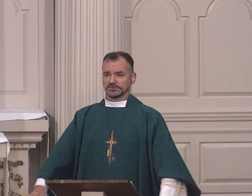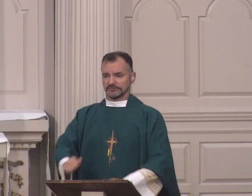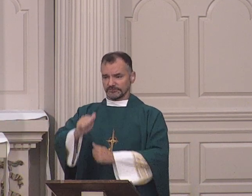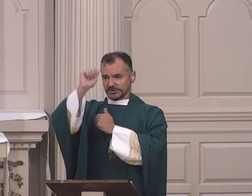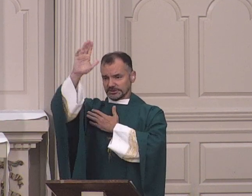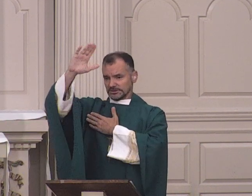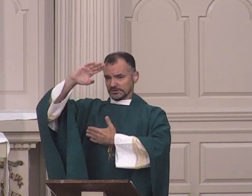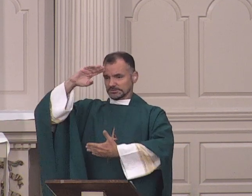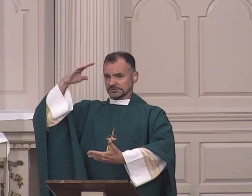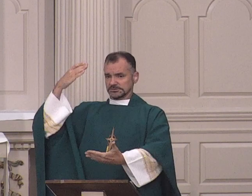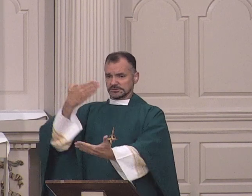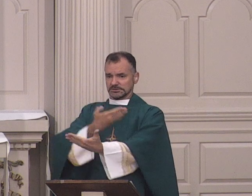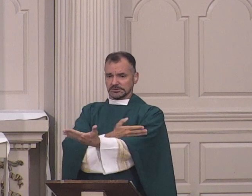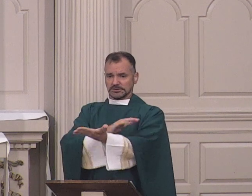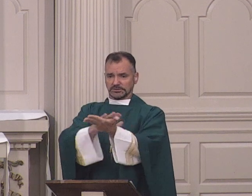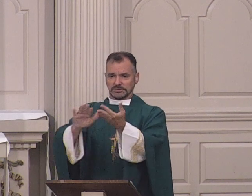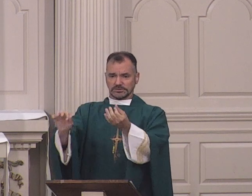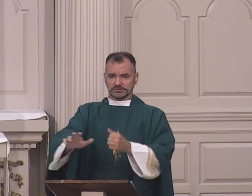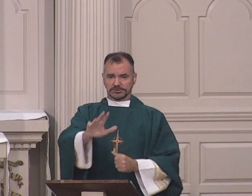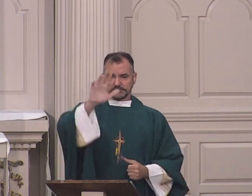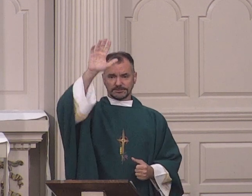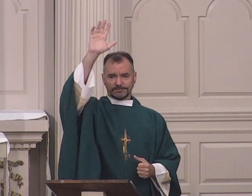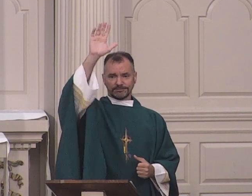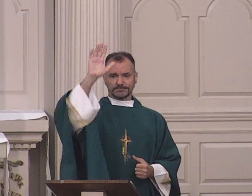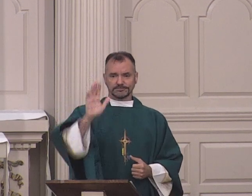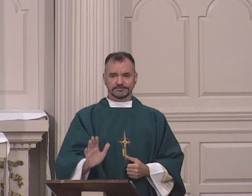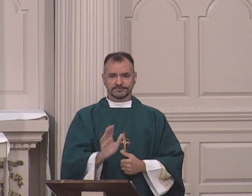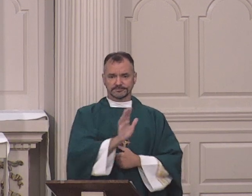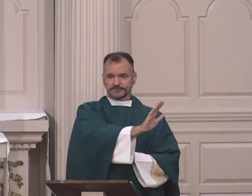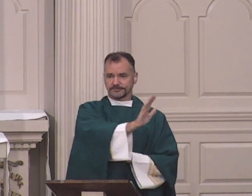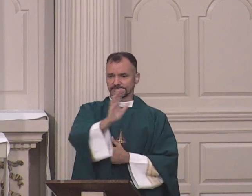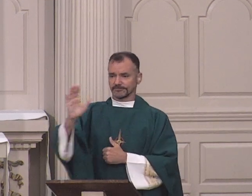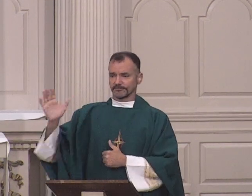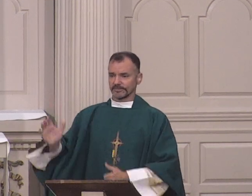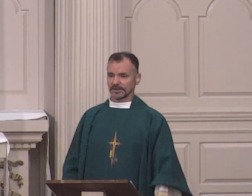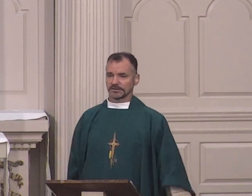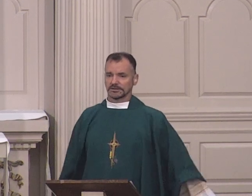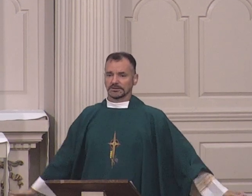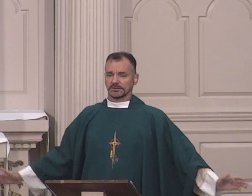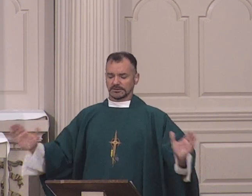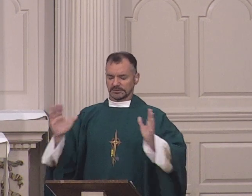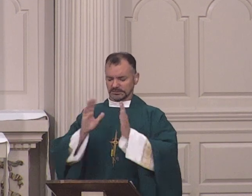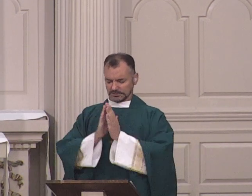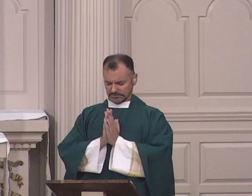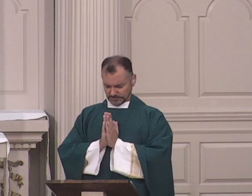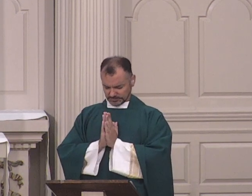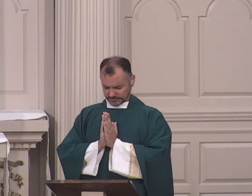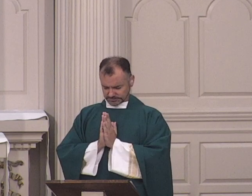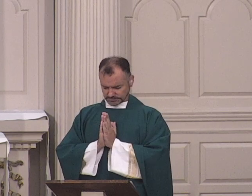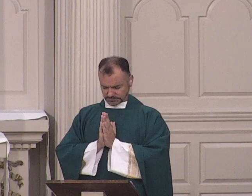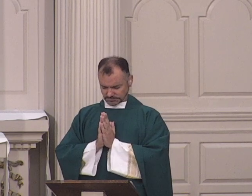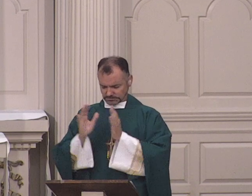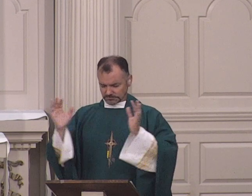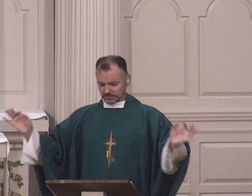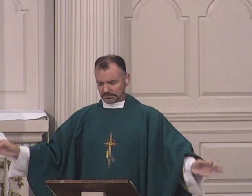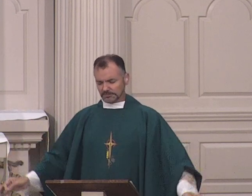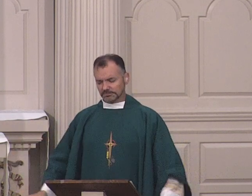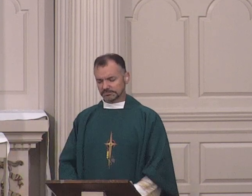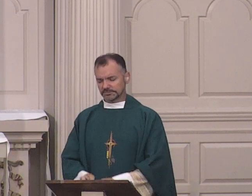May Almighty God bless you, the Father and the Son and the Holy Spirit. Amen.